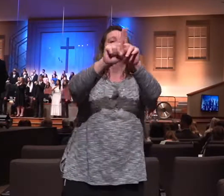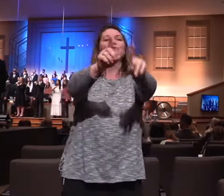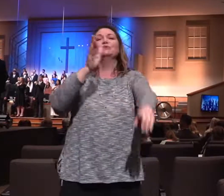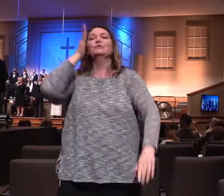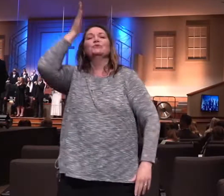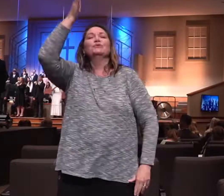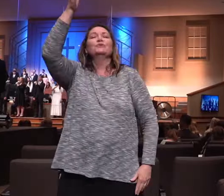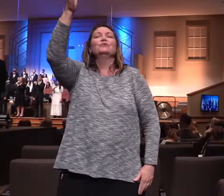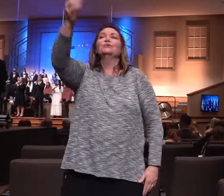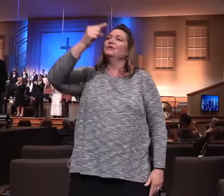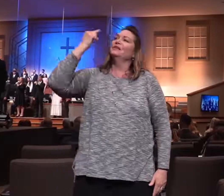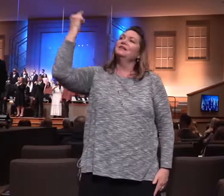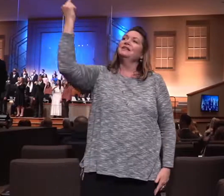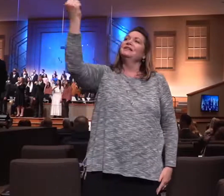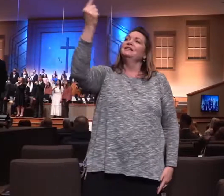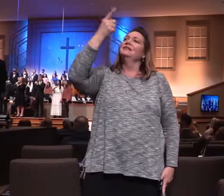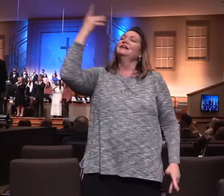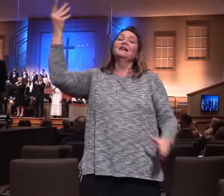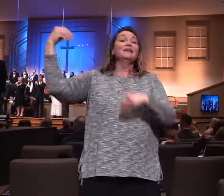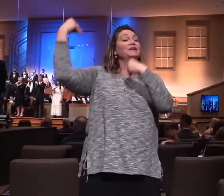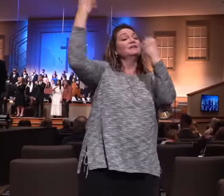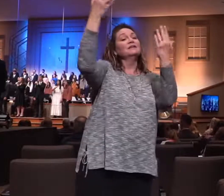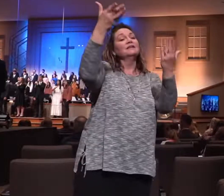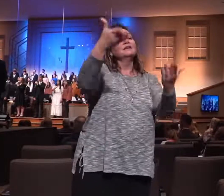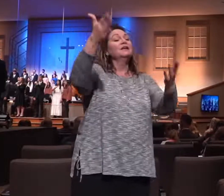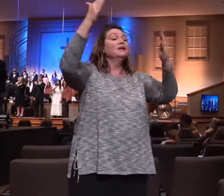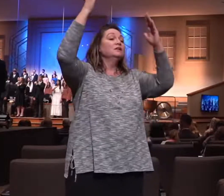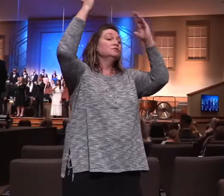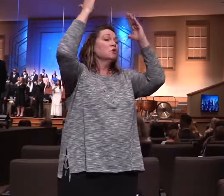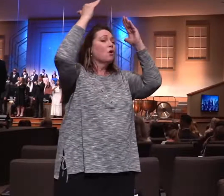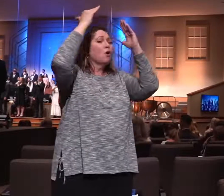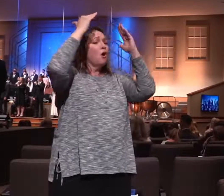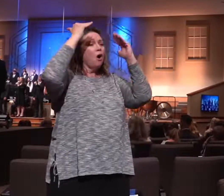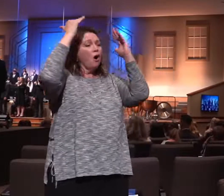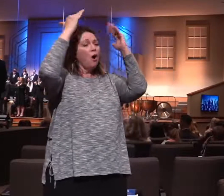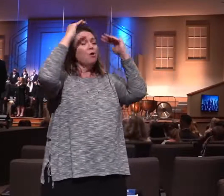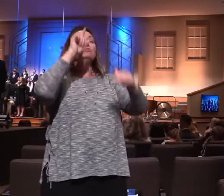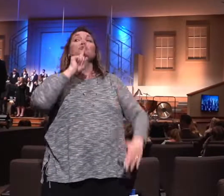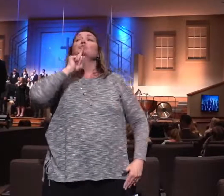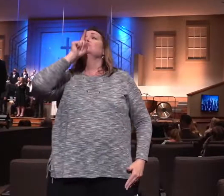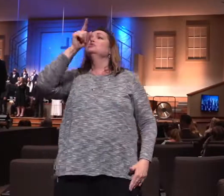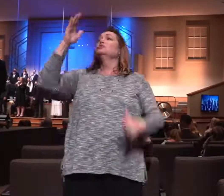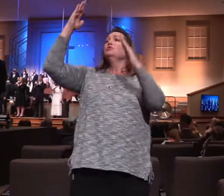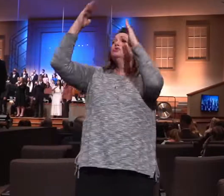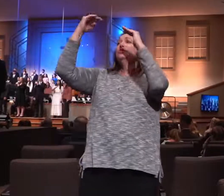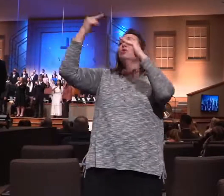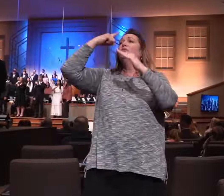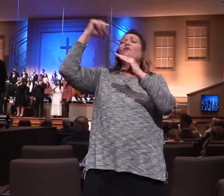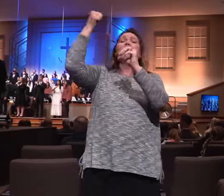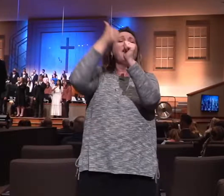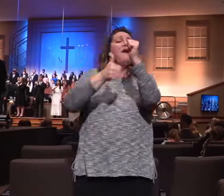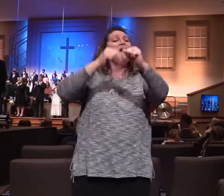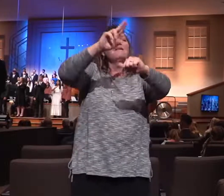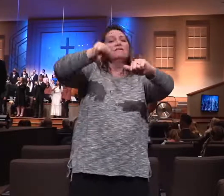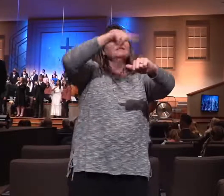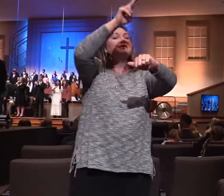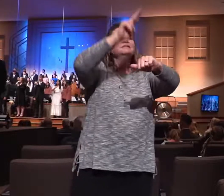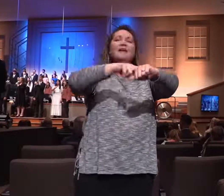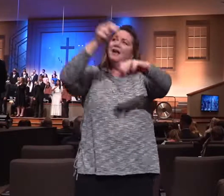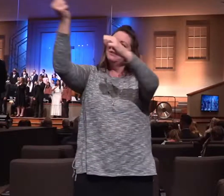Jesus, He is hope, hope, hope for all nations, hope.